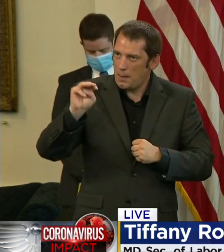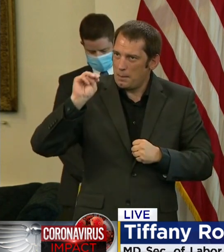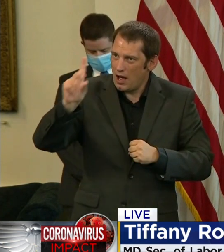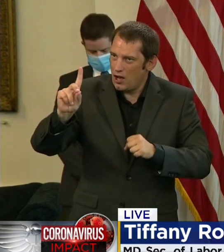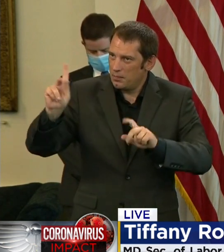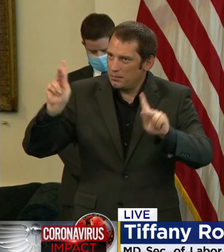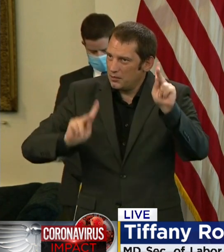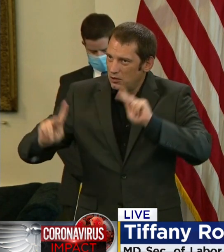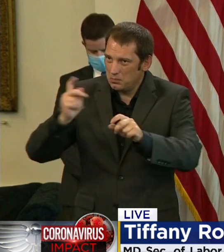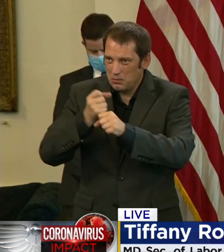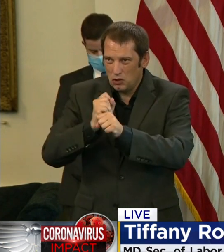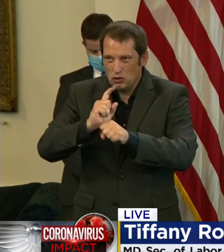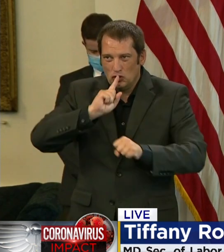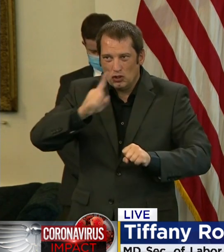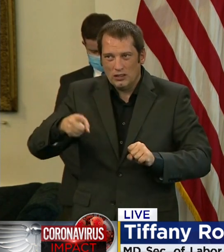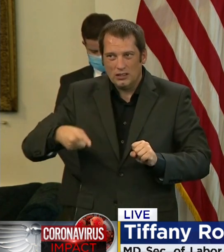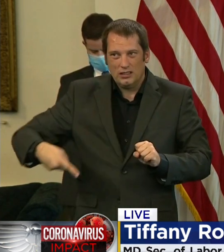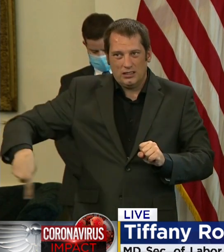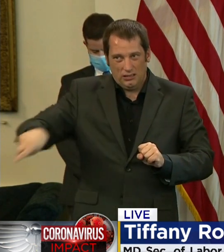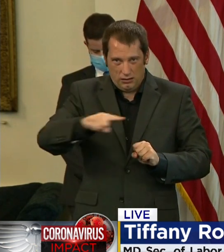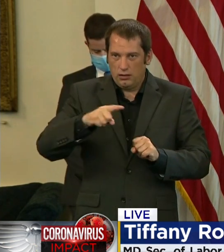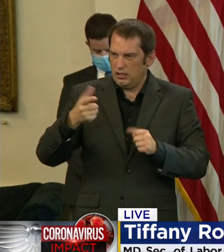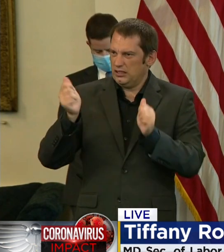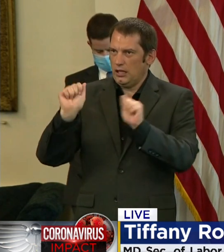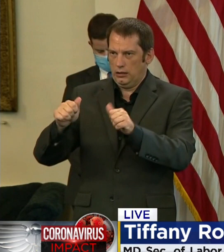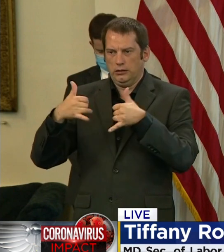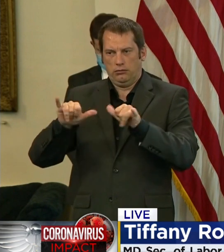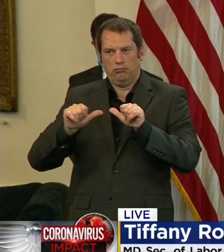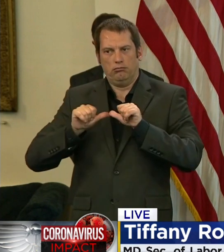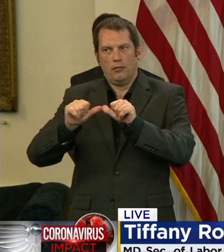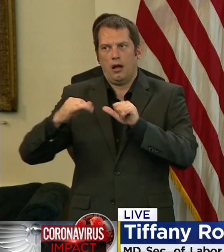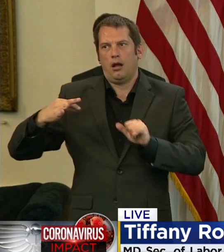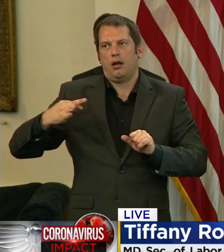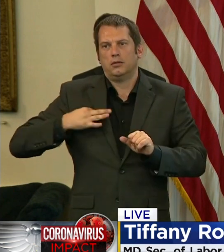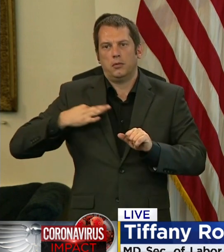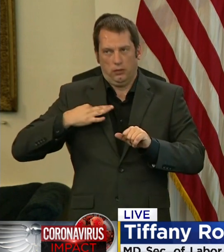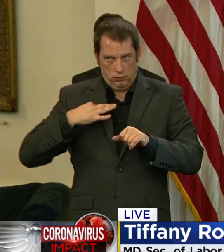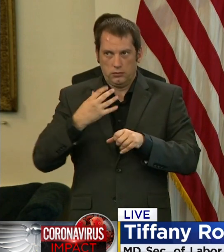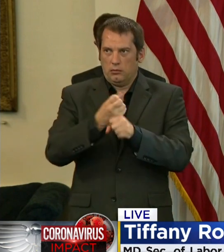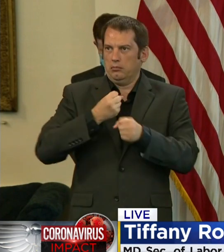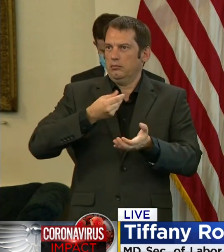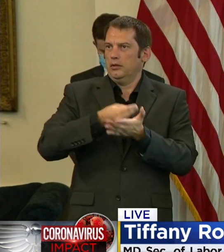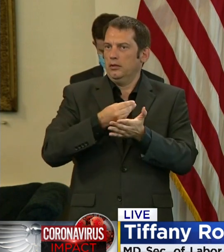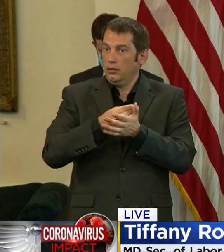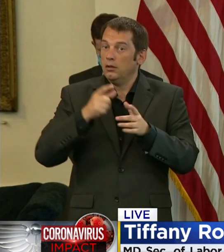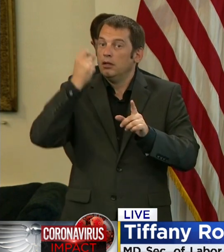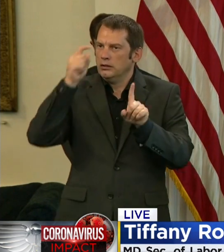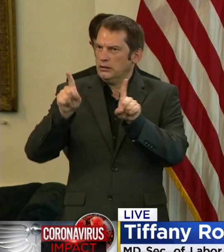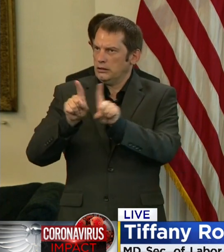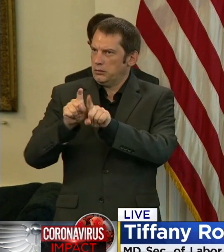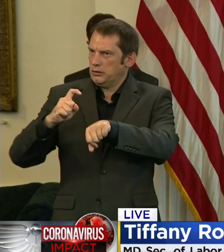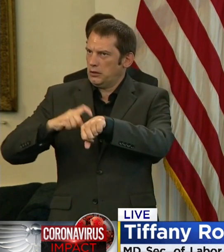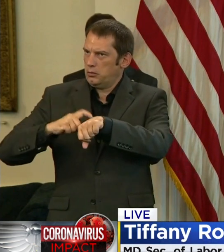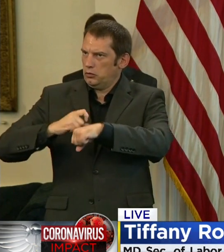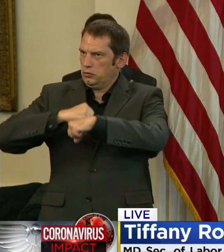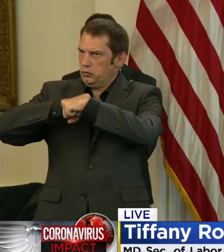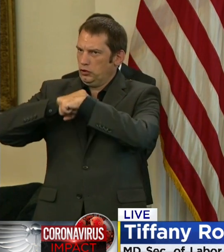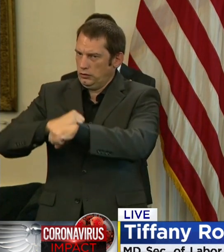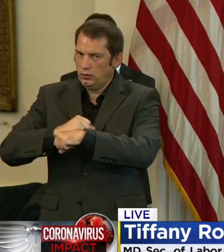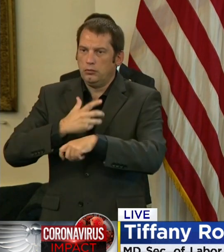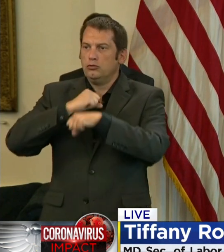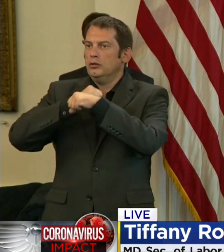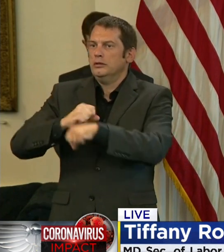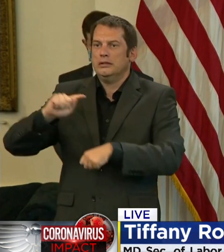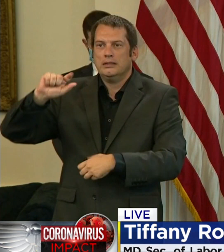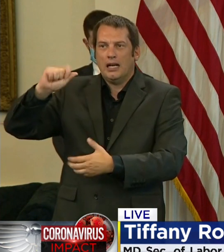while also protecting the integrity of our system and your taxpayer dollars. We will continue to build upon this positive progress and will